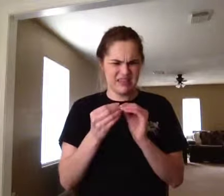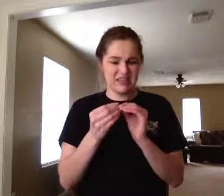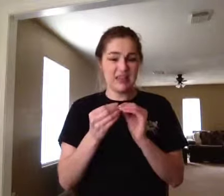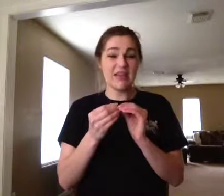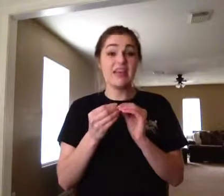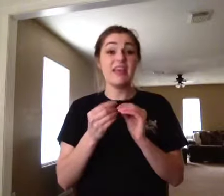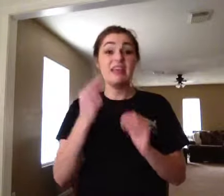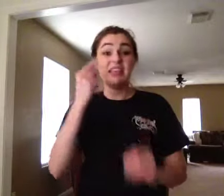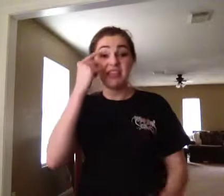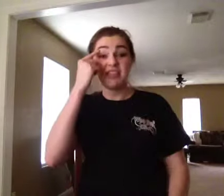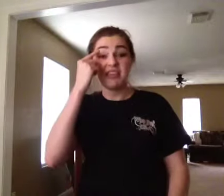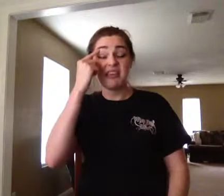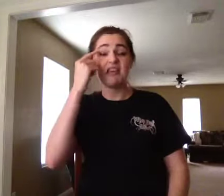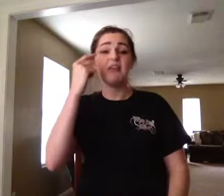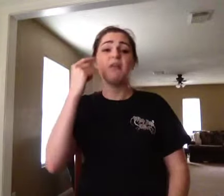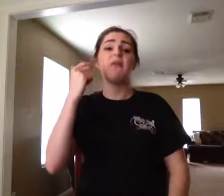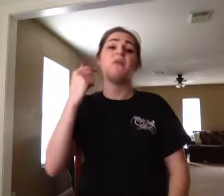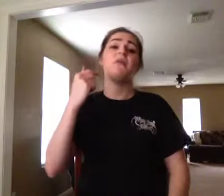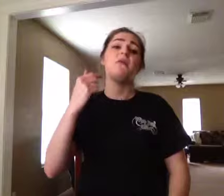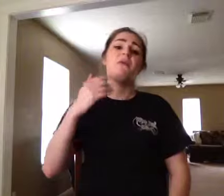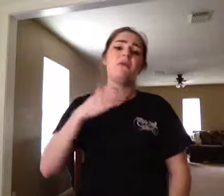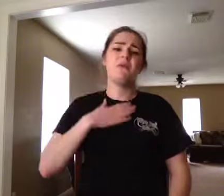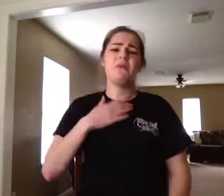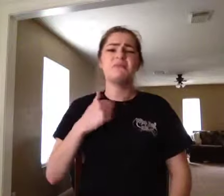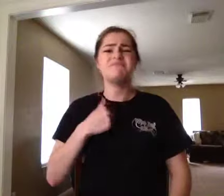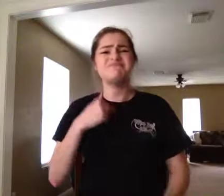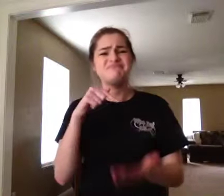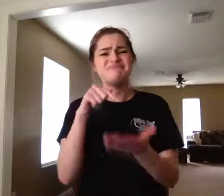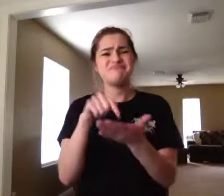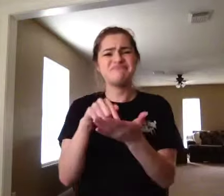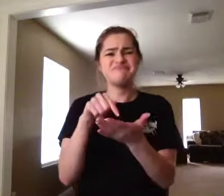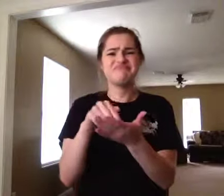my bank account balance. And let's look at another example.